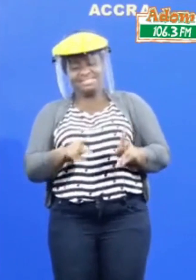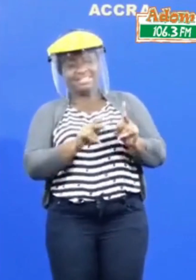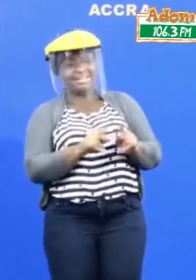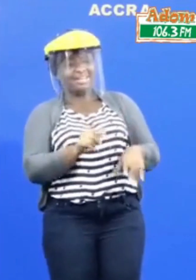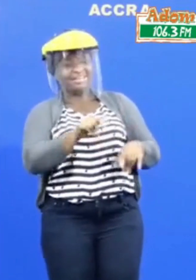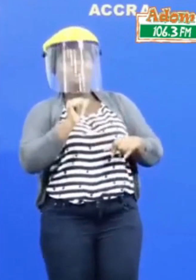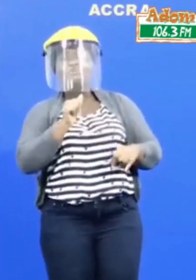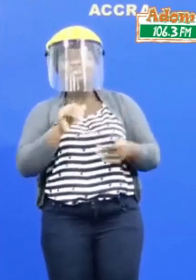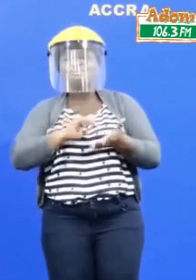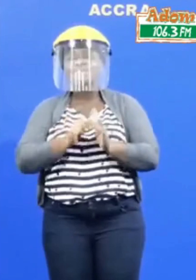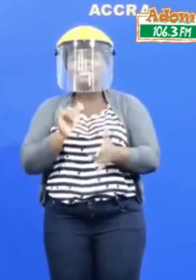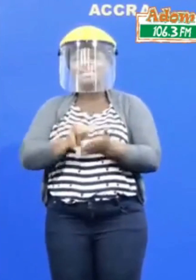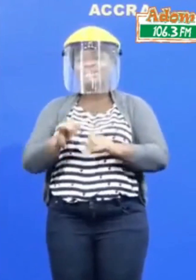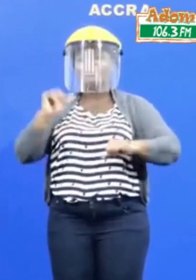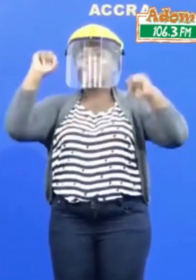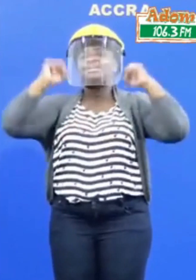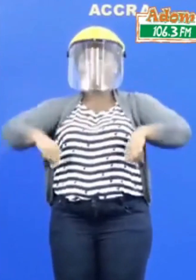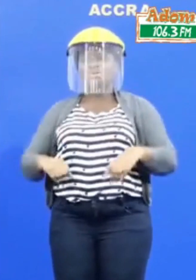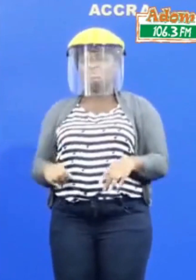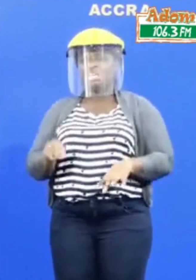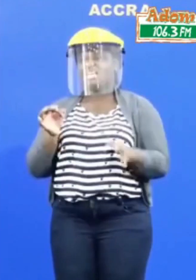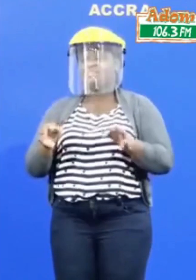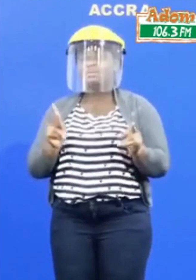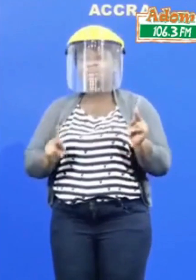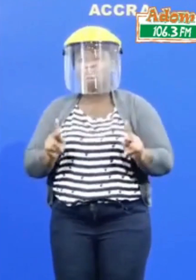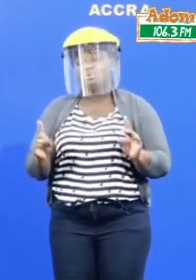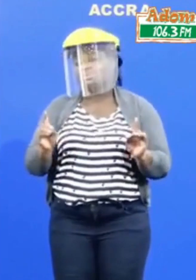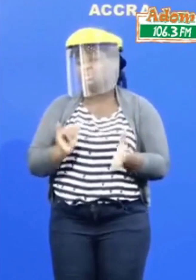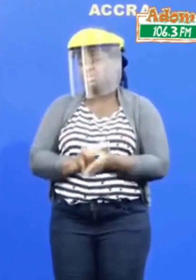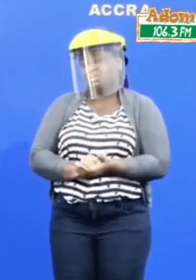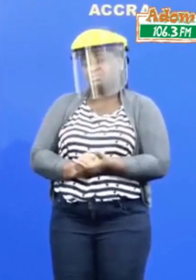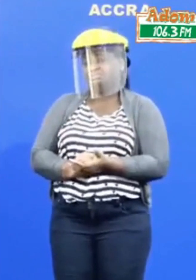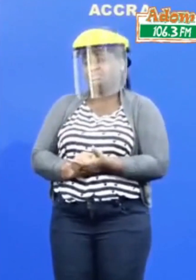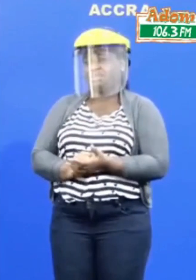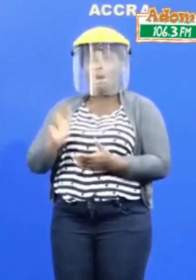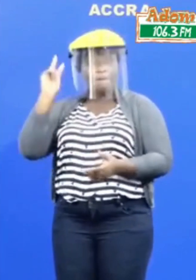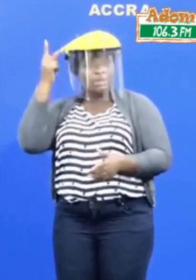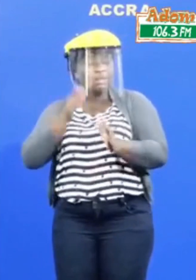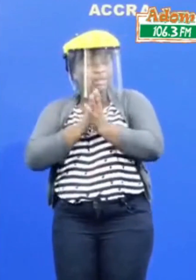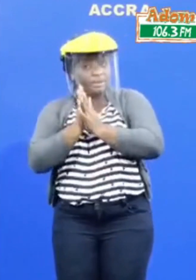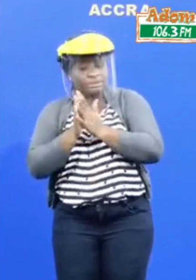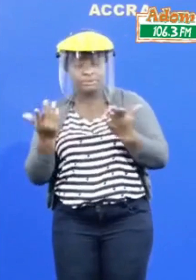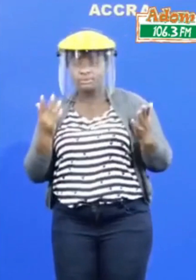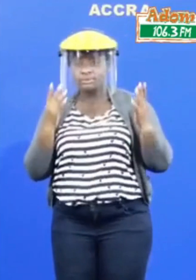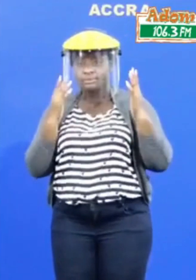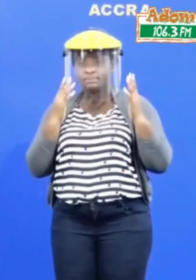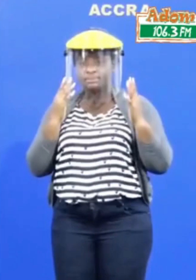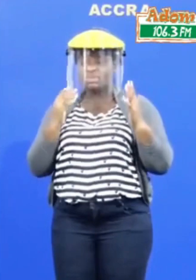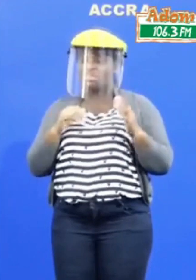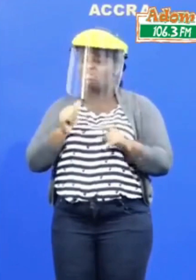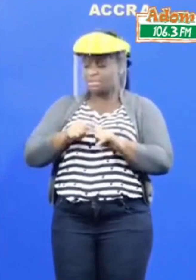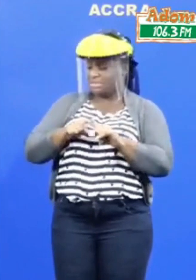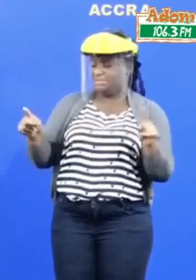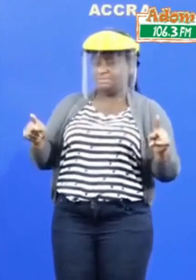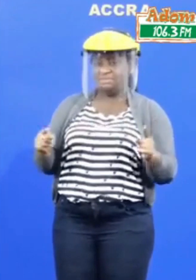ebo ni din ora sampine eh you saying oh me ti ya no me de